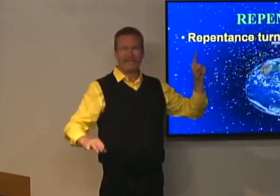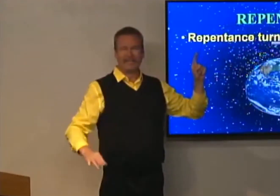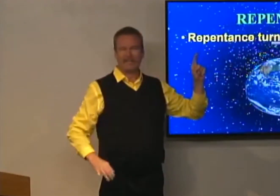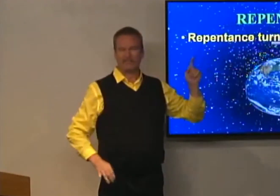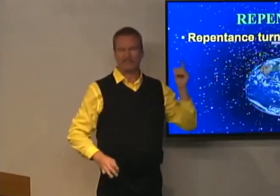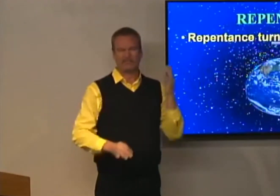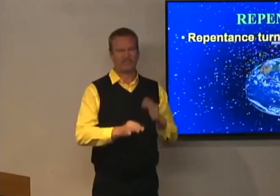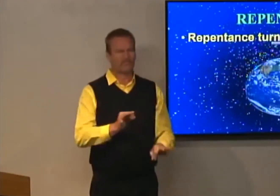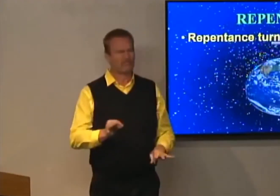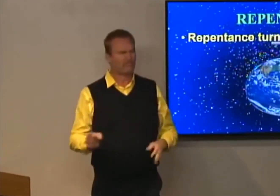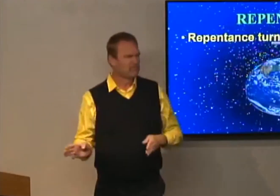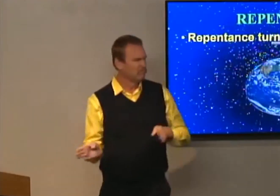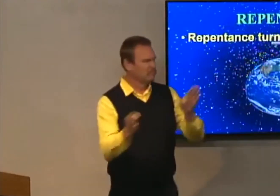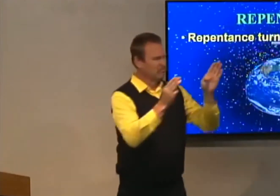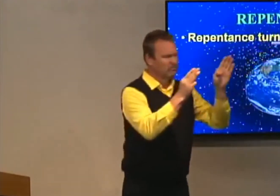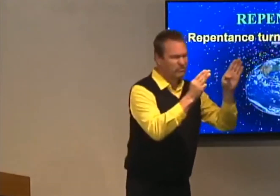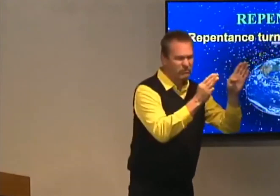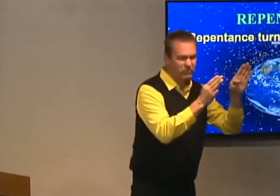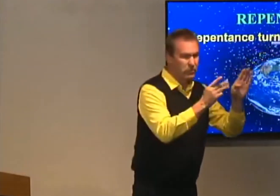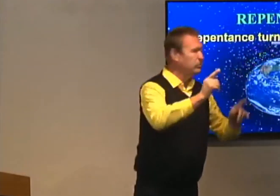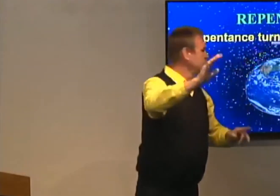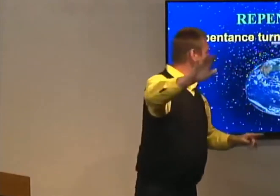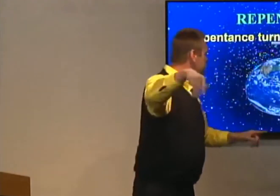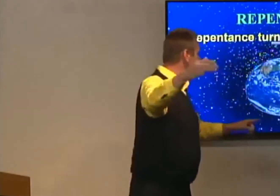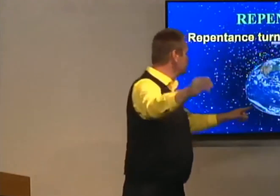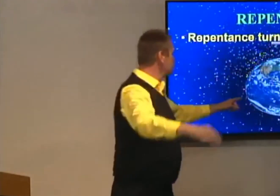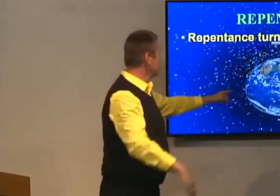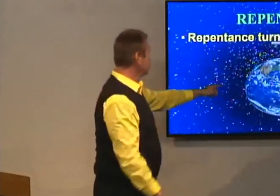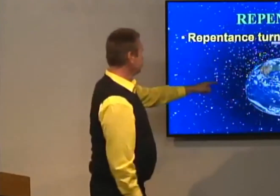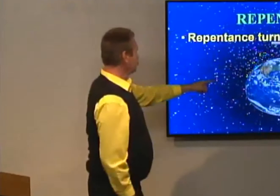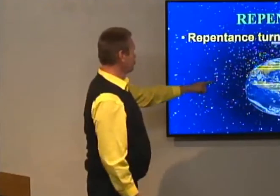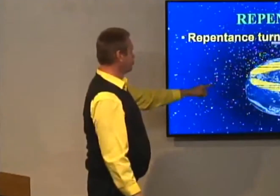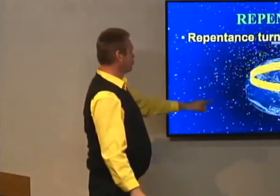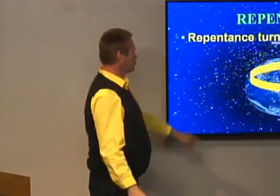Christ. It's so simple. Turning from your sin to Christ.